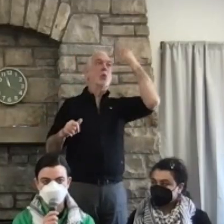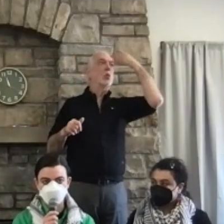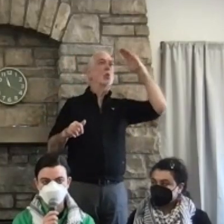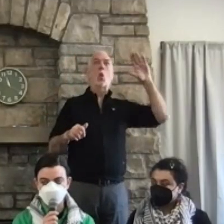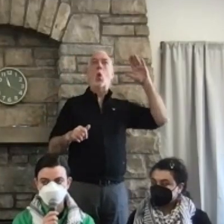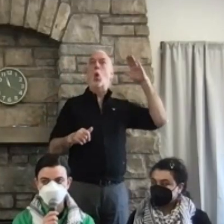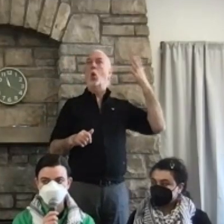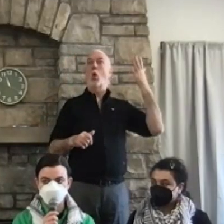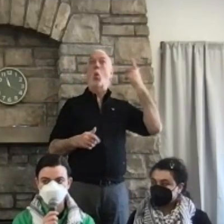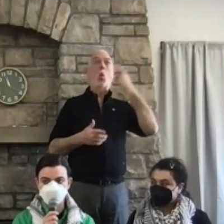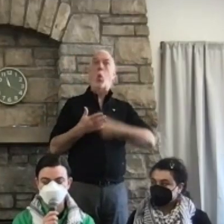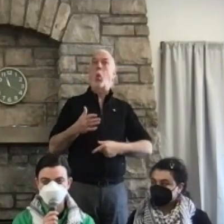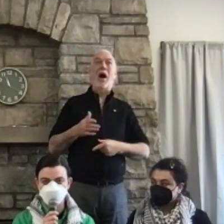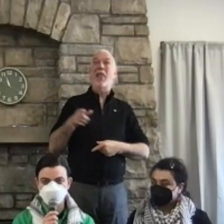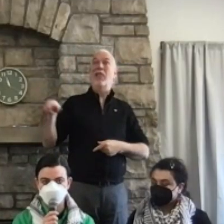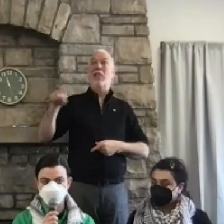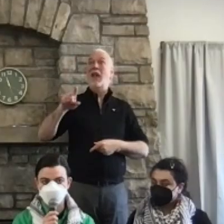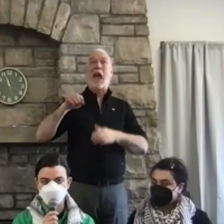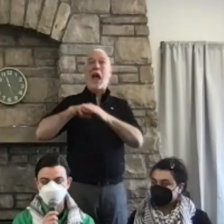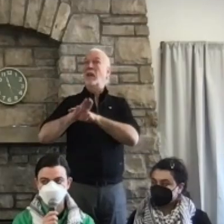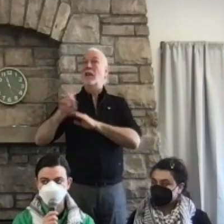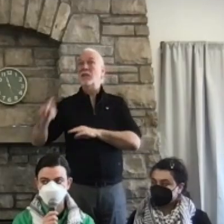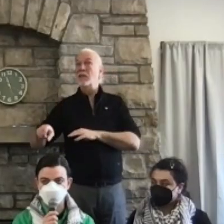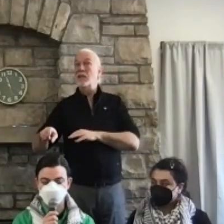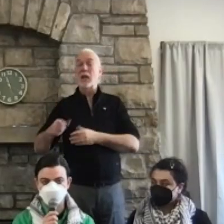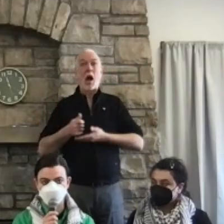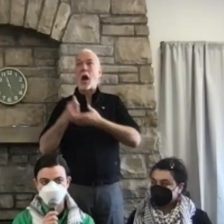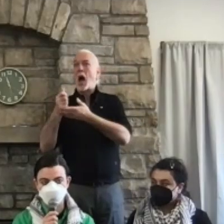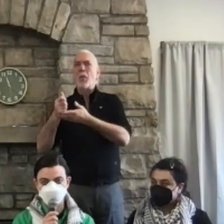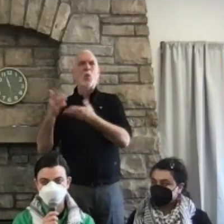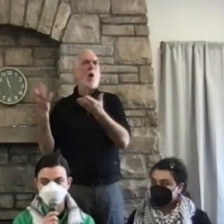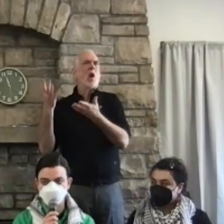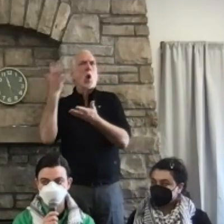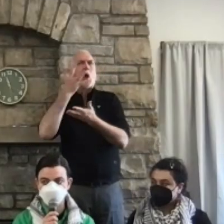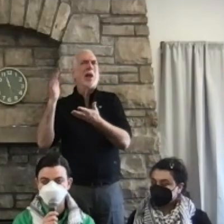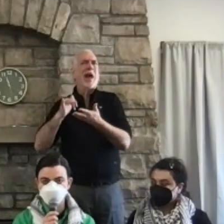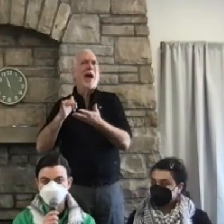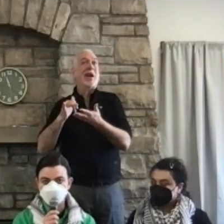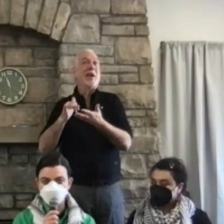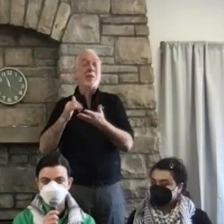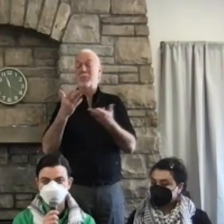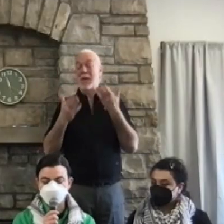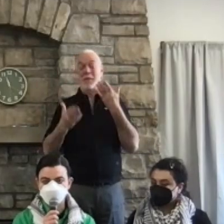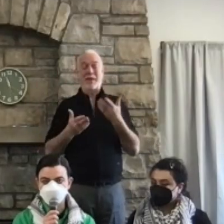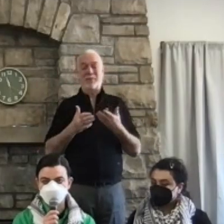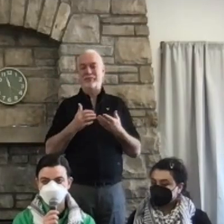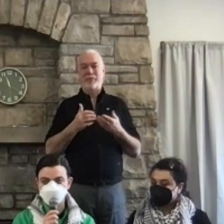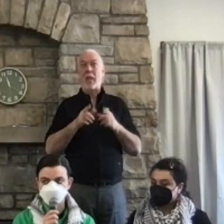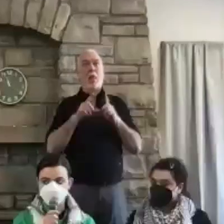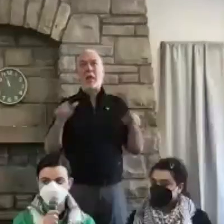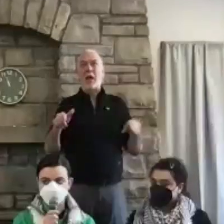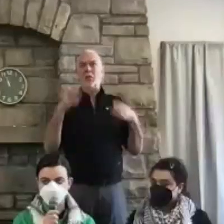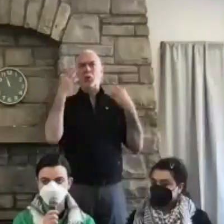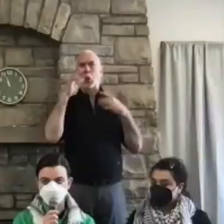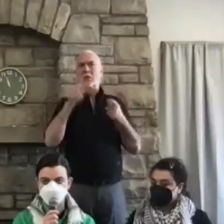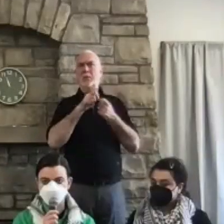what access is, what accommodation is, and what that looks like, even if we're not using those specific words. But I sometimes see an